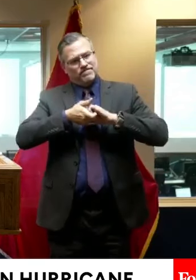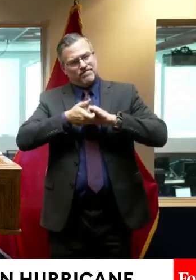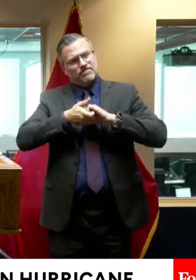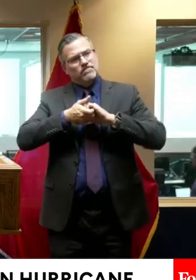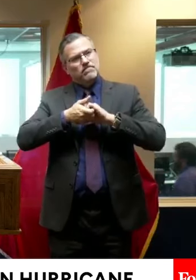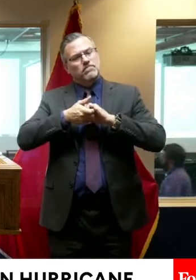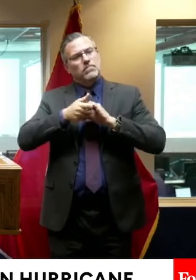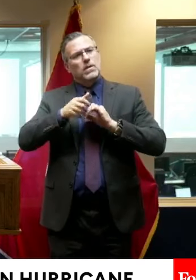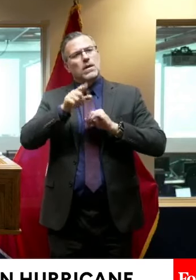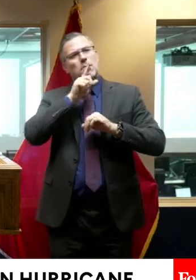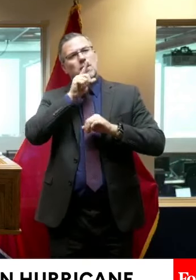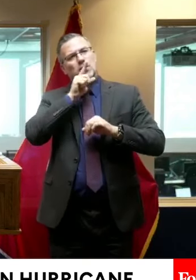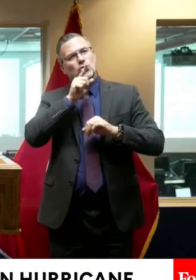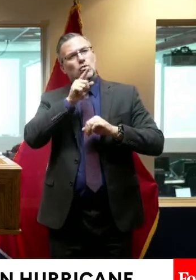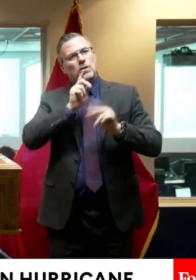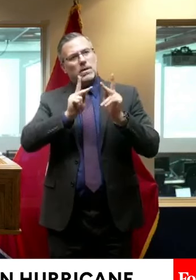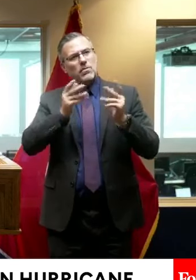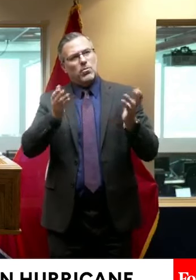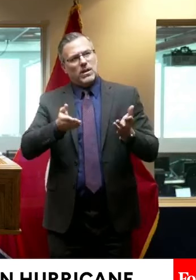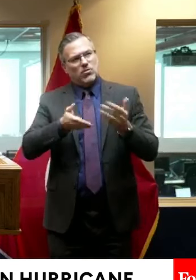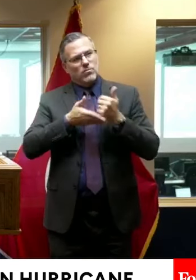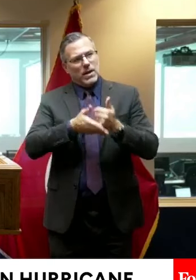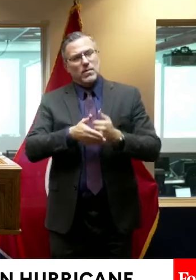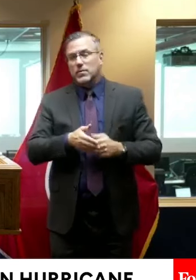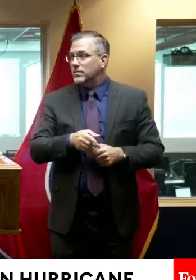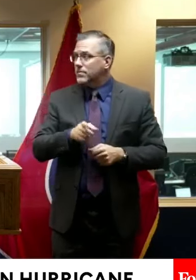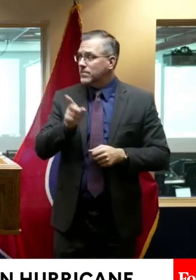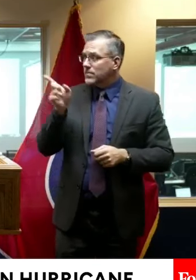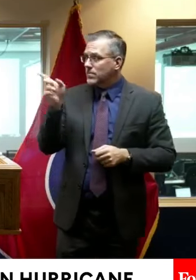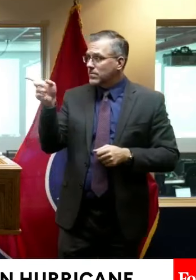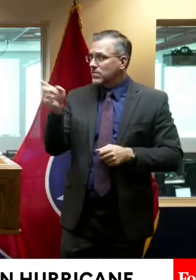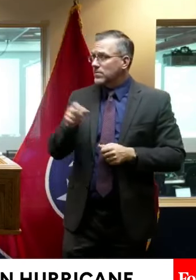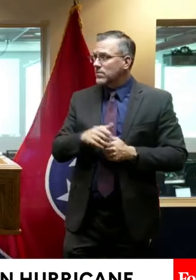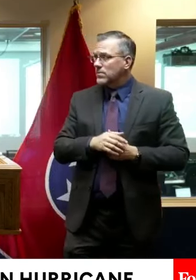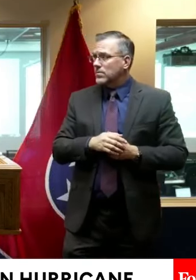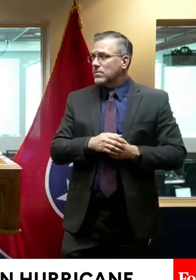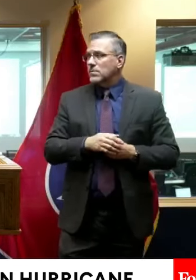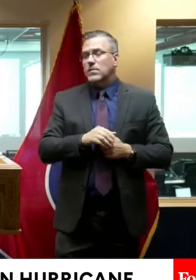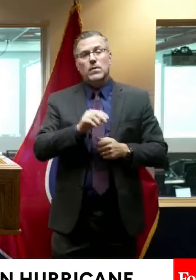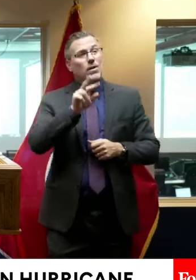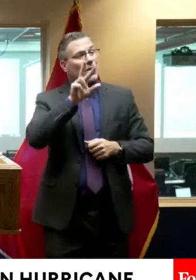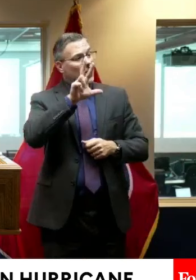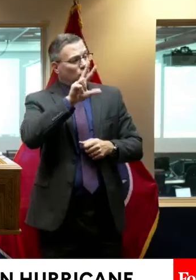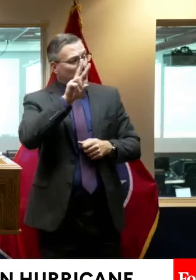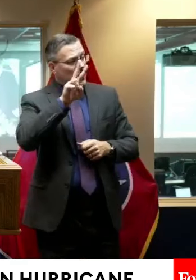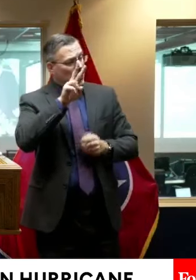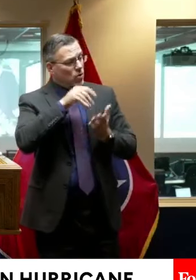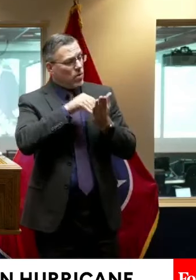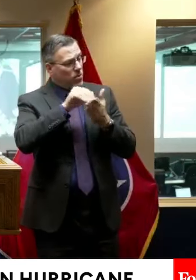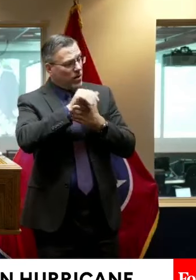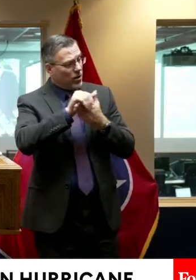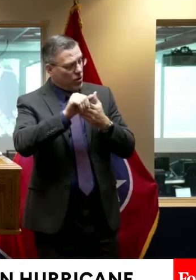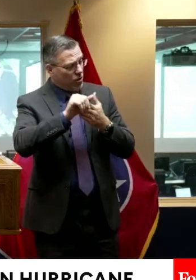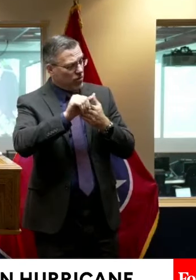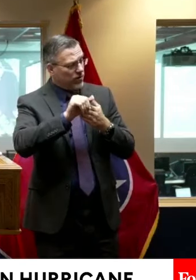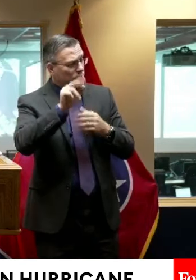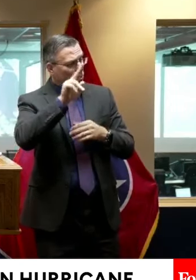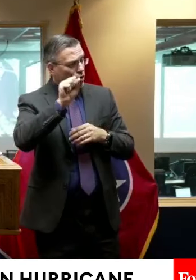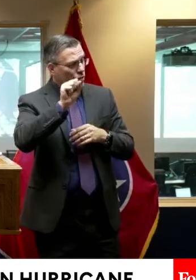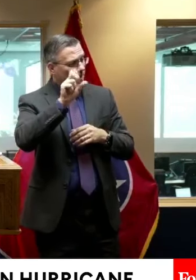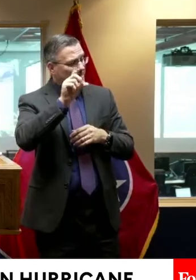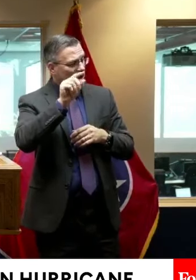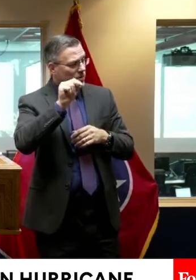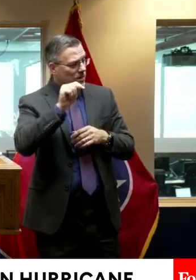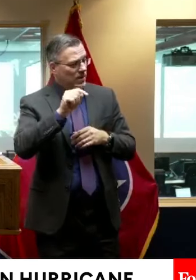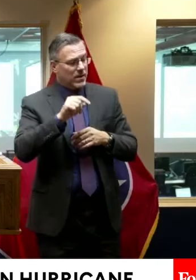sure that our people get what they need here. You mentioned the $32 million from USDOT. Department of Transportation as well